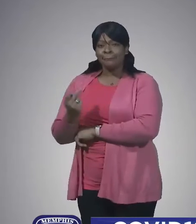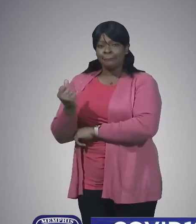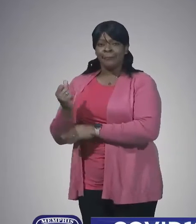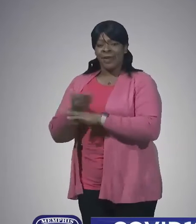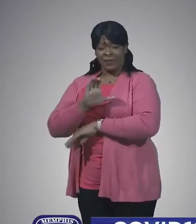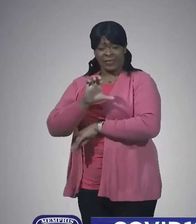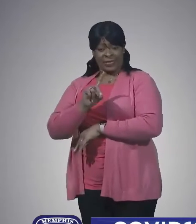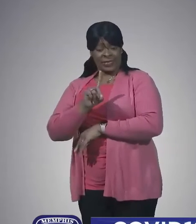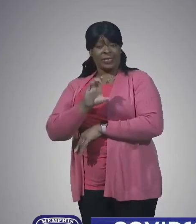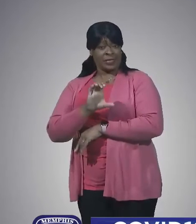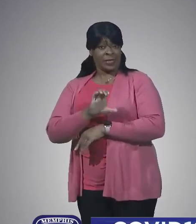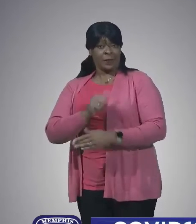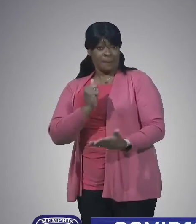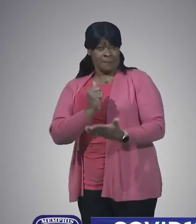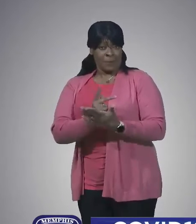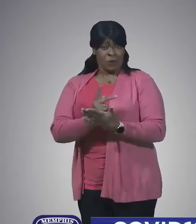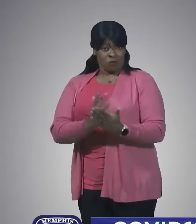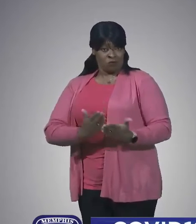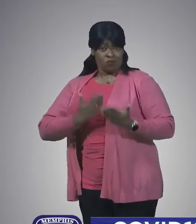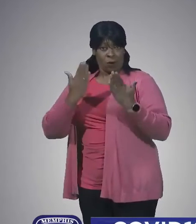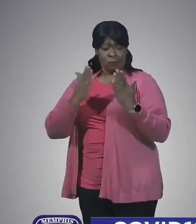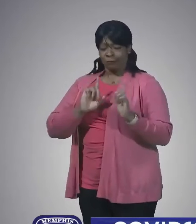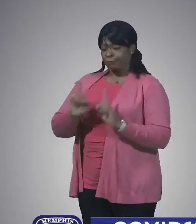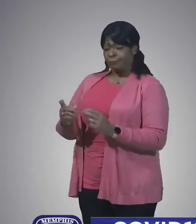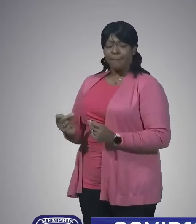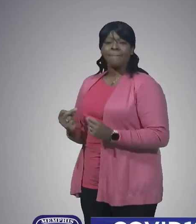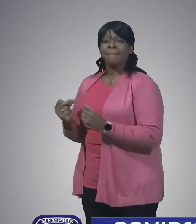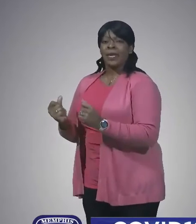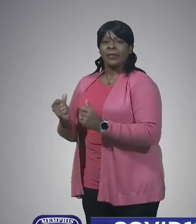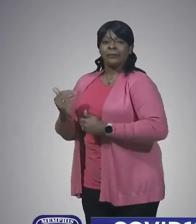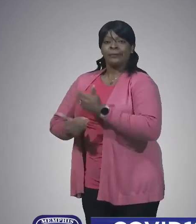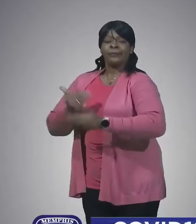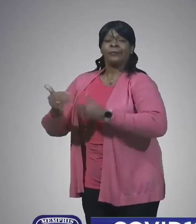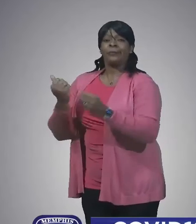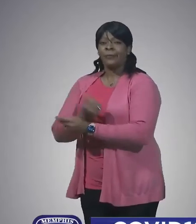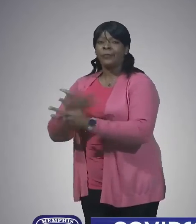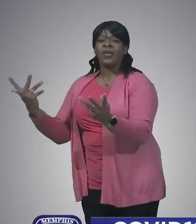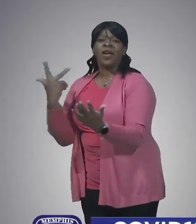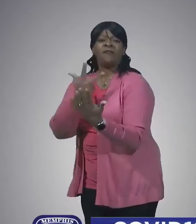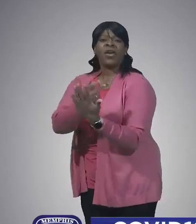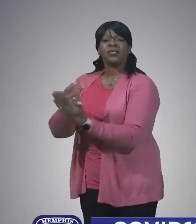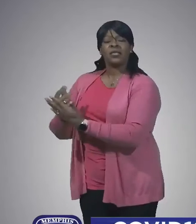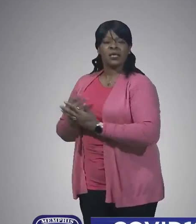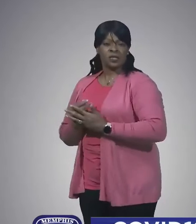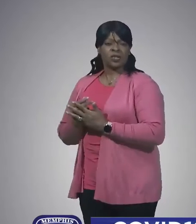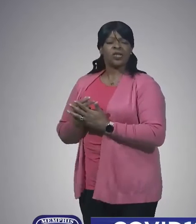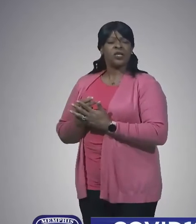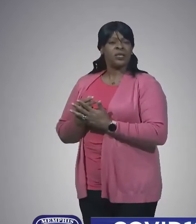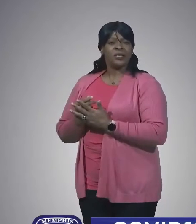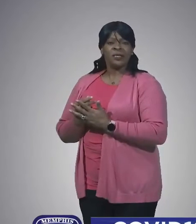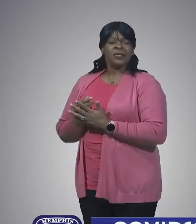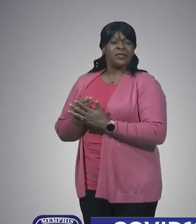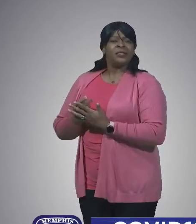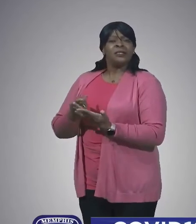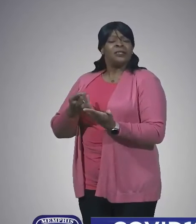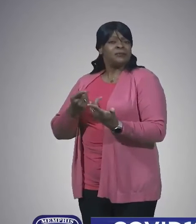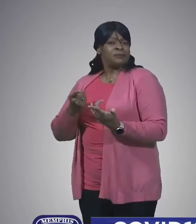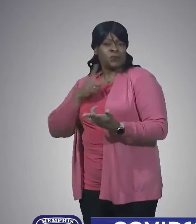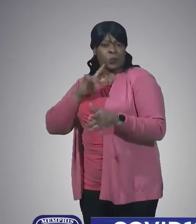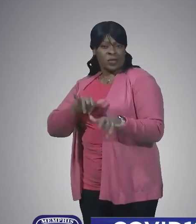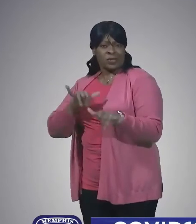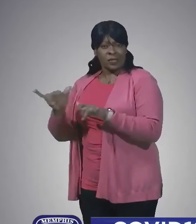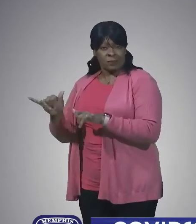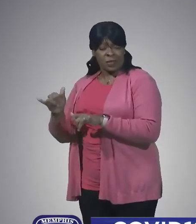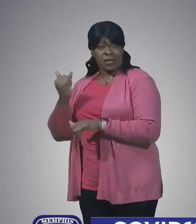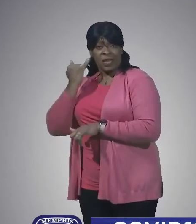CDC recommendation approval to start distributing those. I'm not as familiar with whether